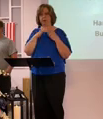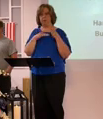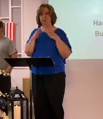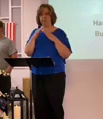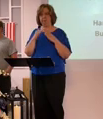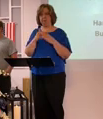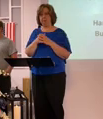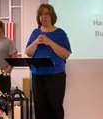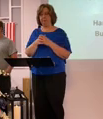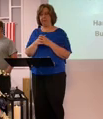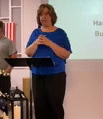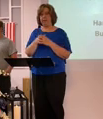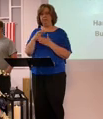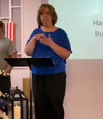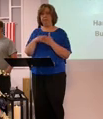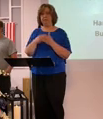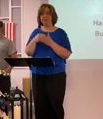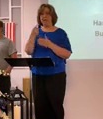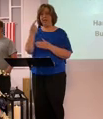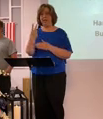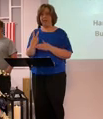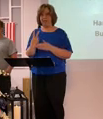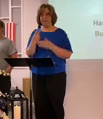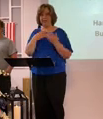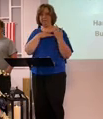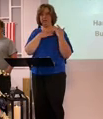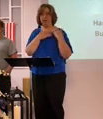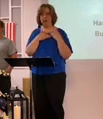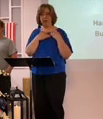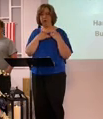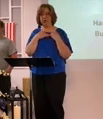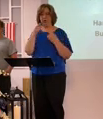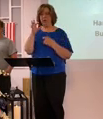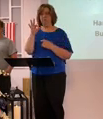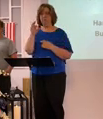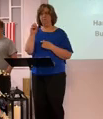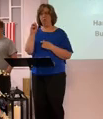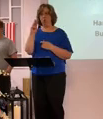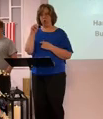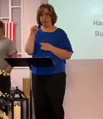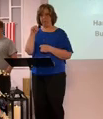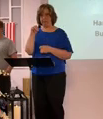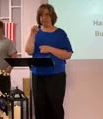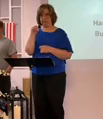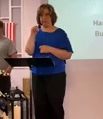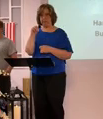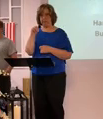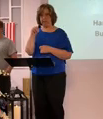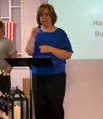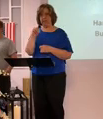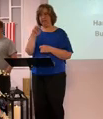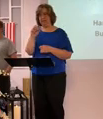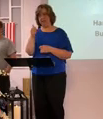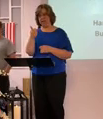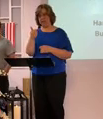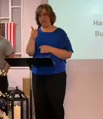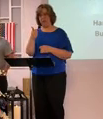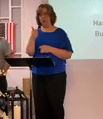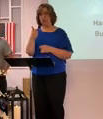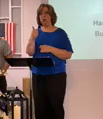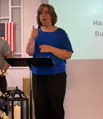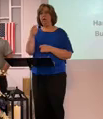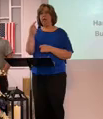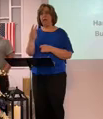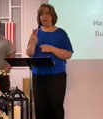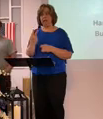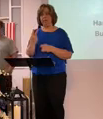is where only half of his heart formed. The left half did not form. It was not going to